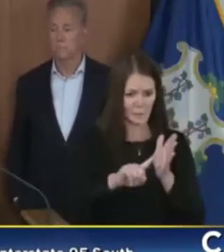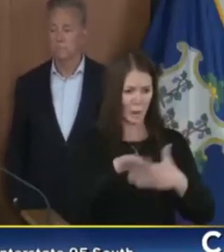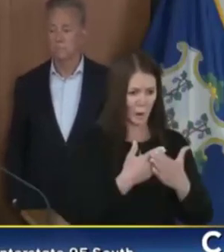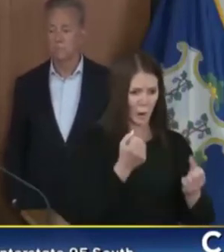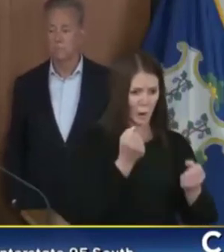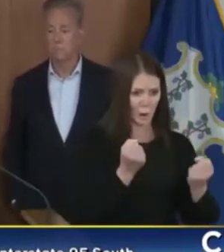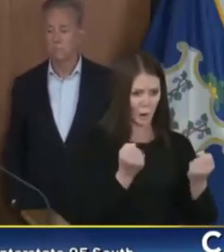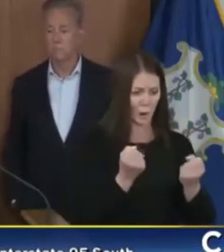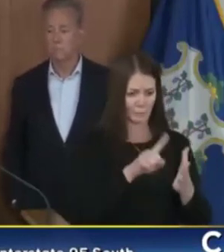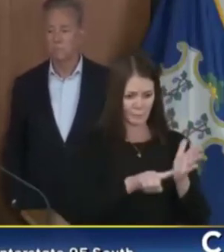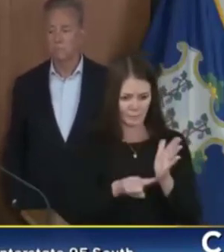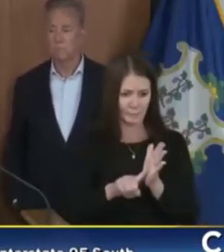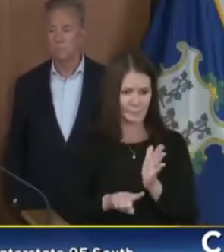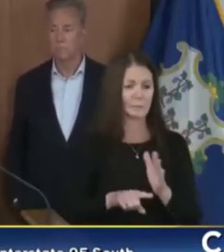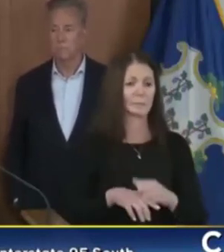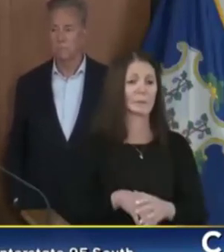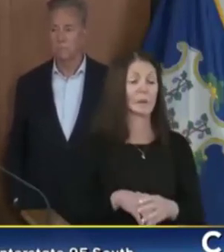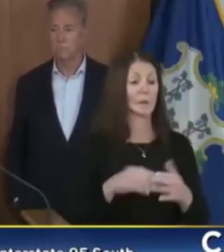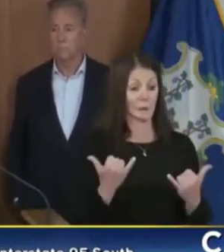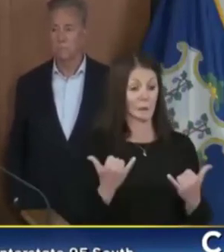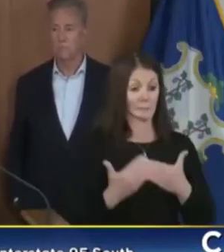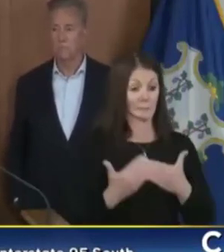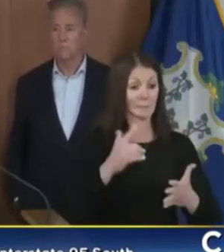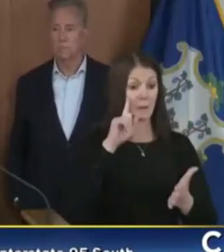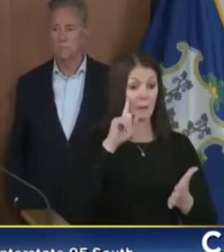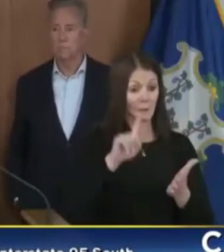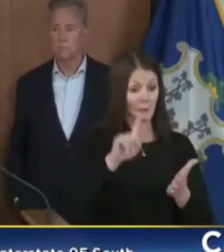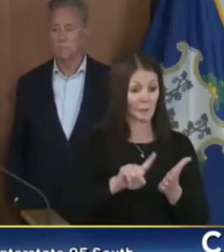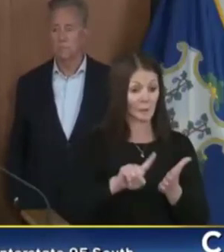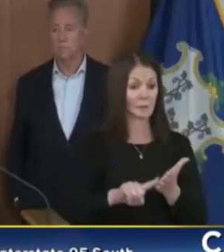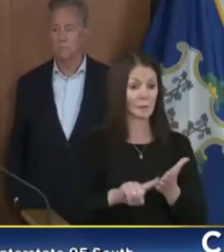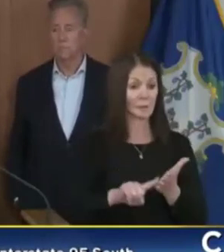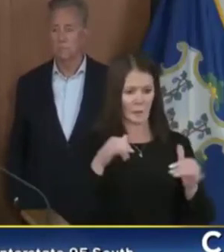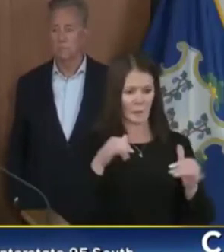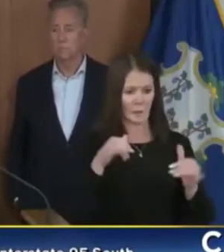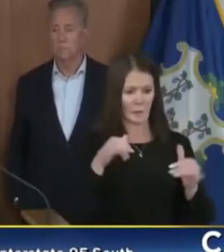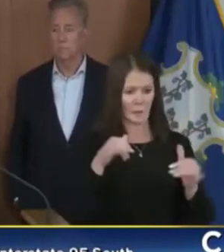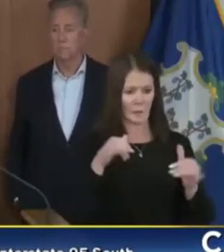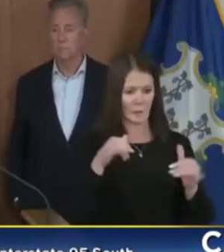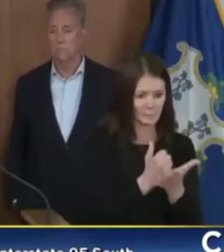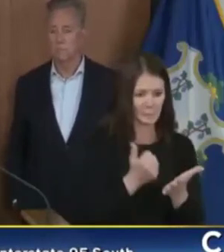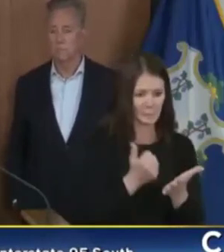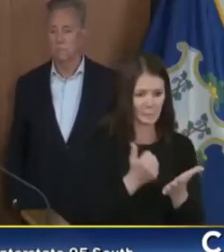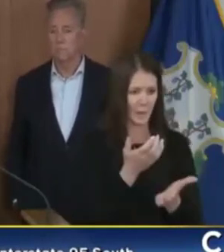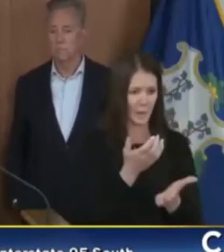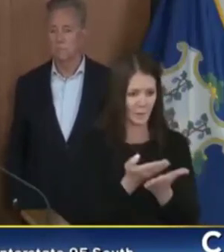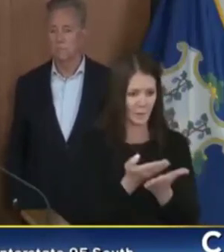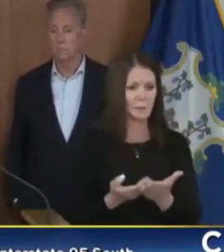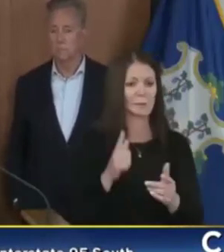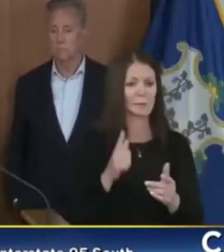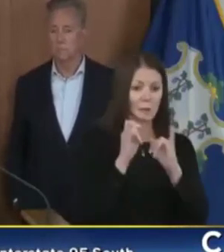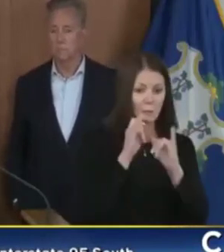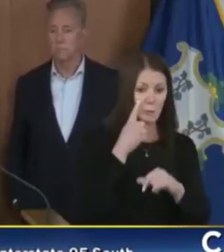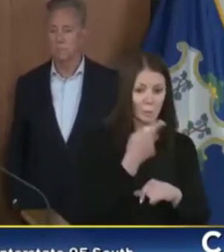involved. Our investigation, it included taking measurements, gathering evidence, and interviewing